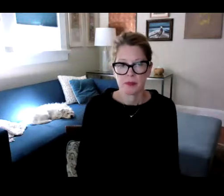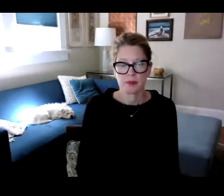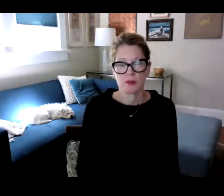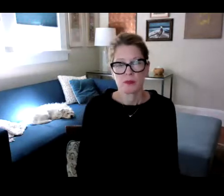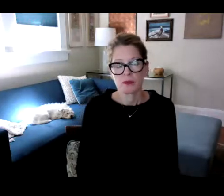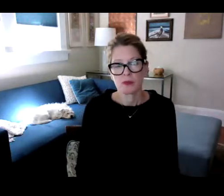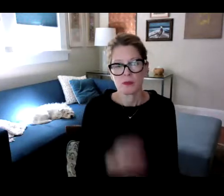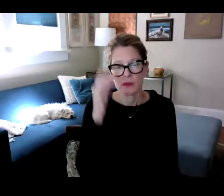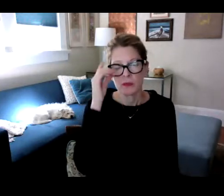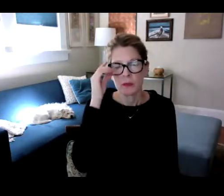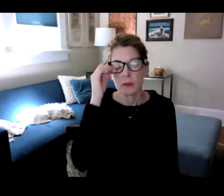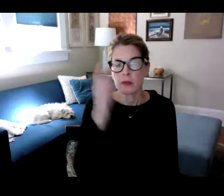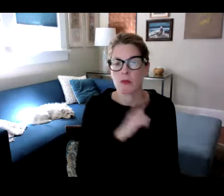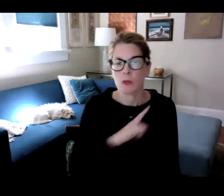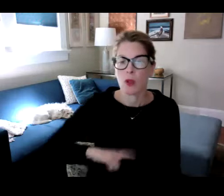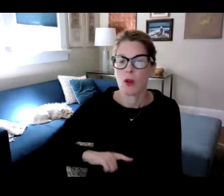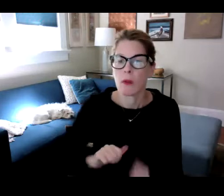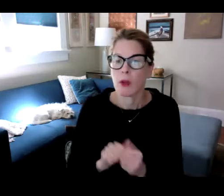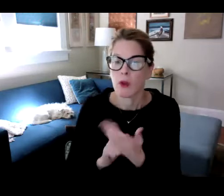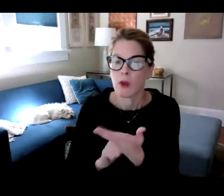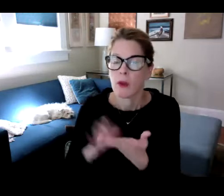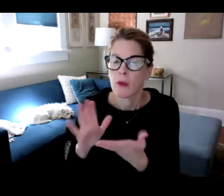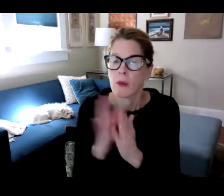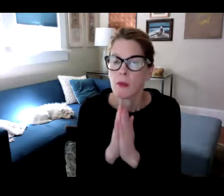The Lord be with you. Let us pray.